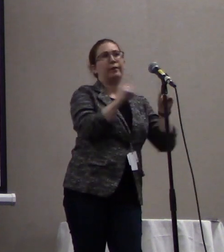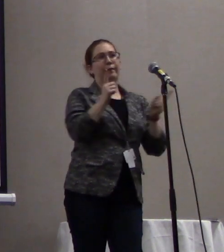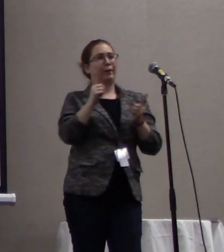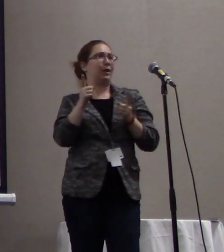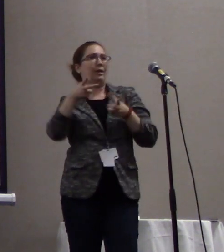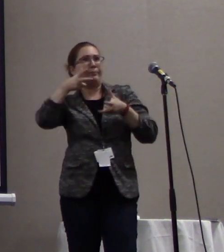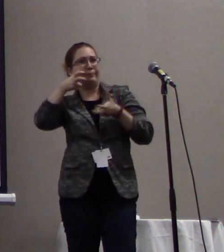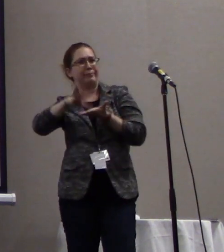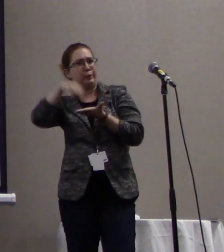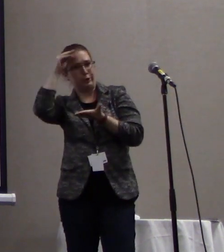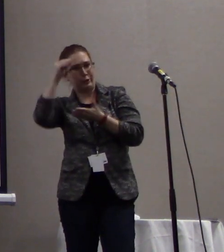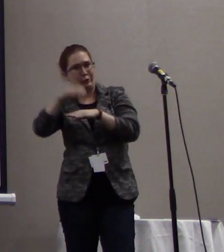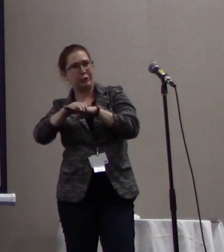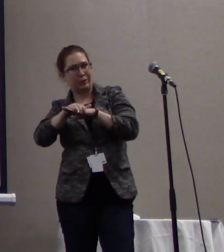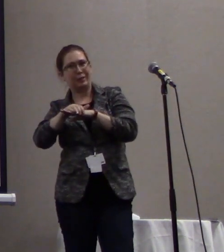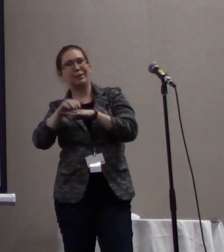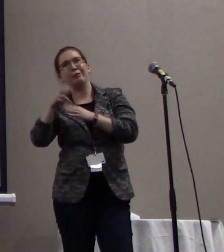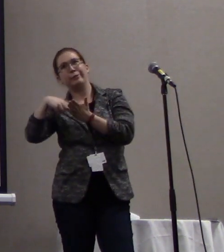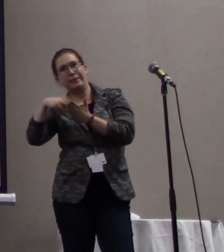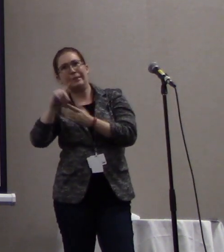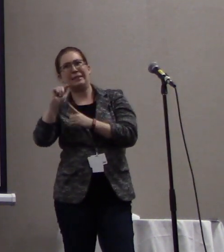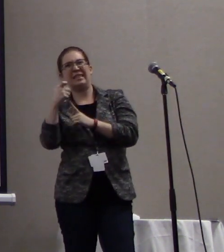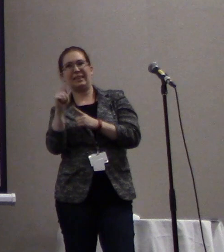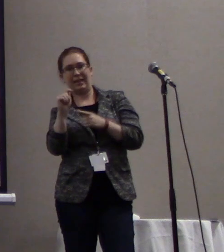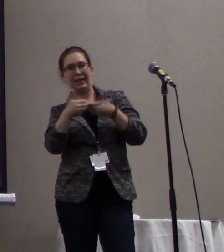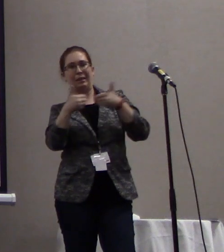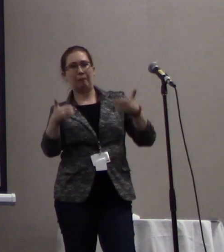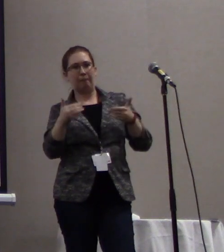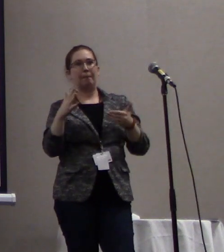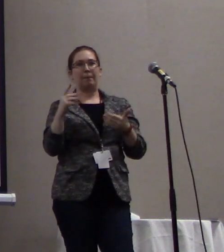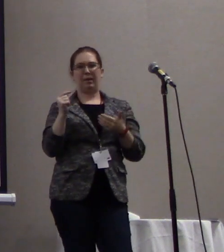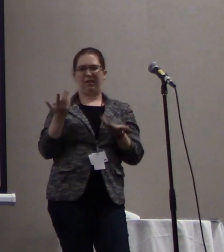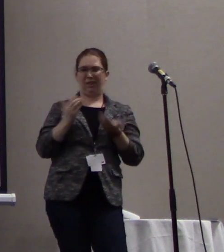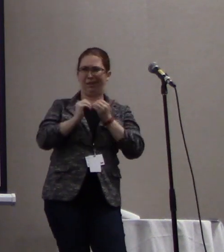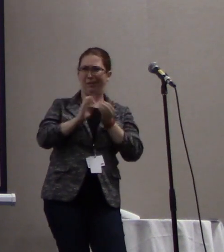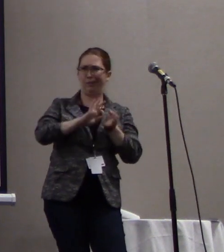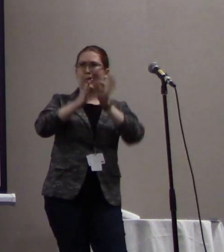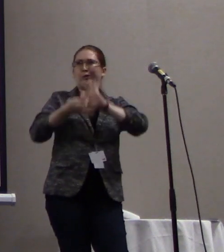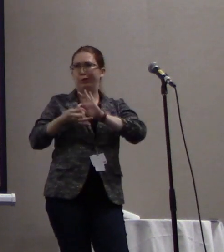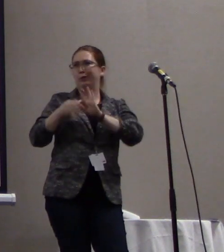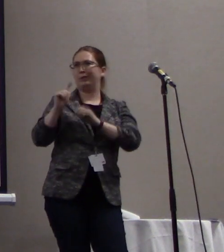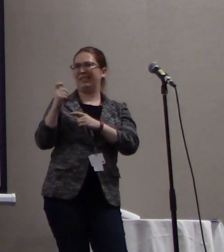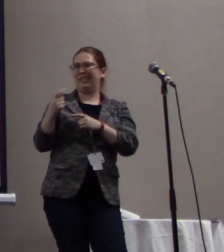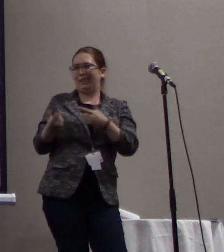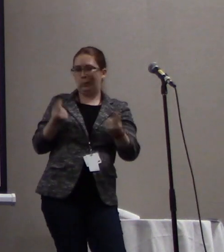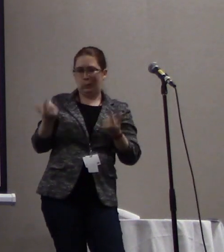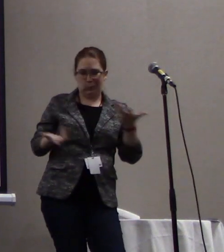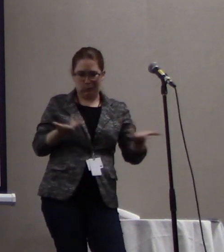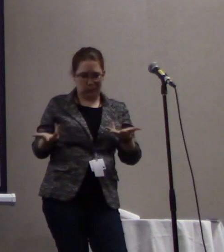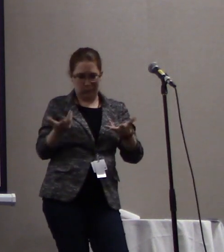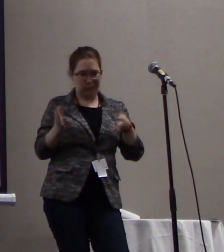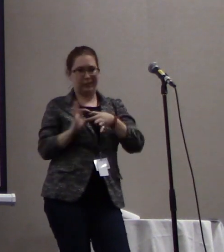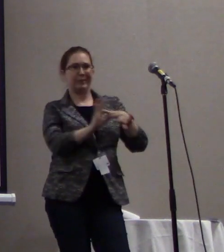Signing, telling the story compared to actual receptive learning of English and text, and the separation of those, and how to